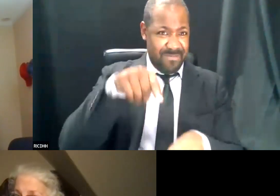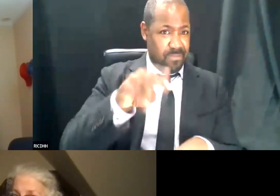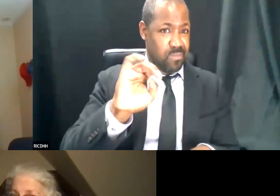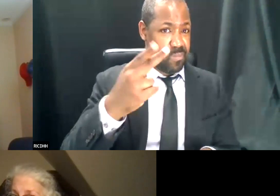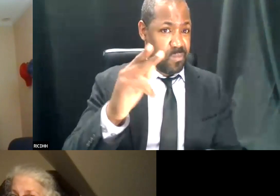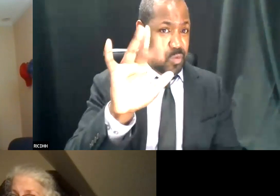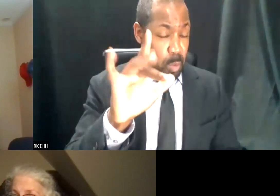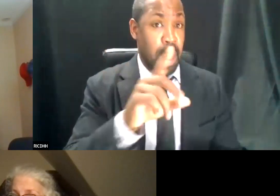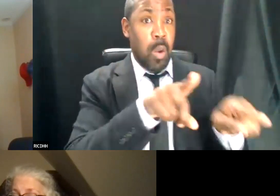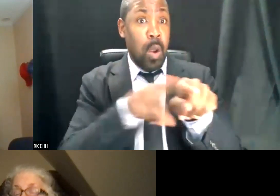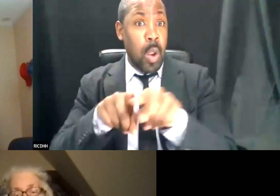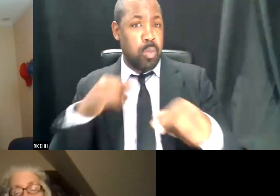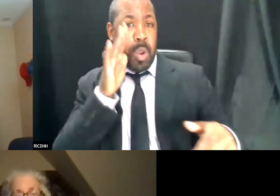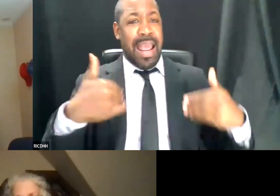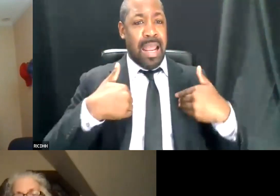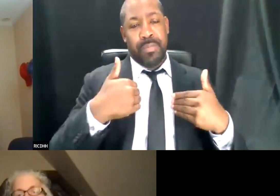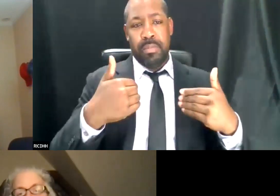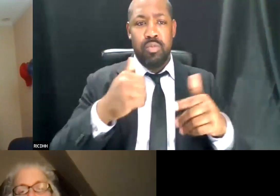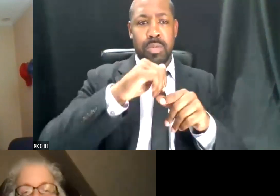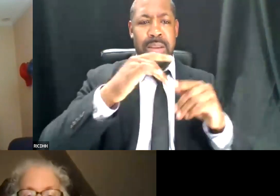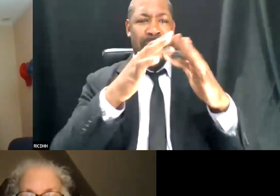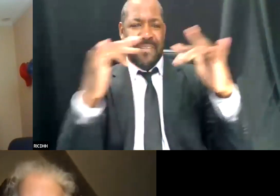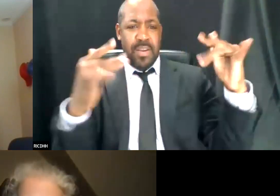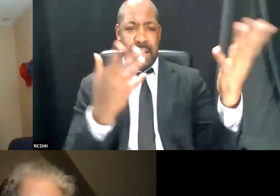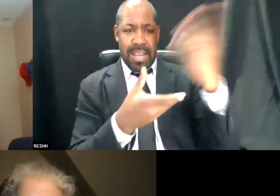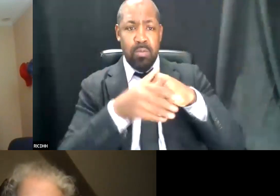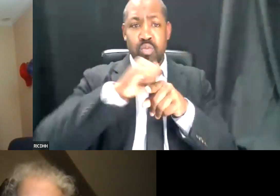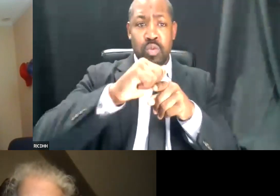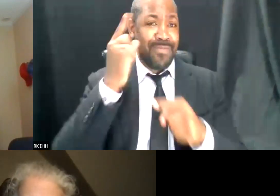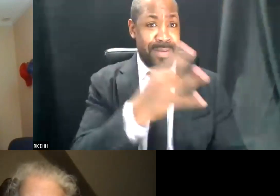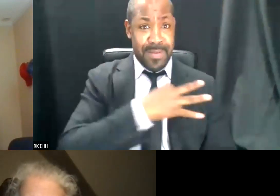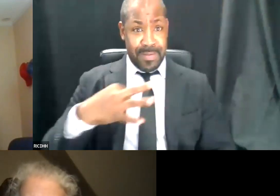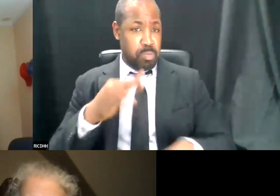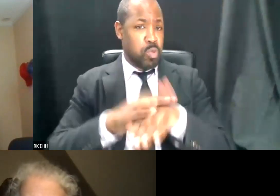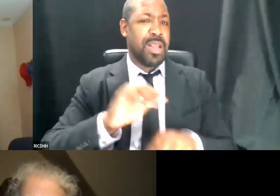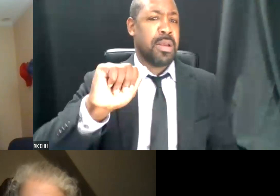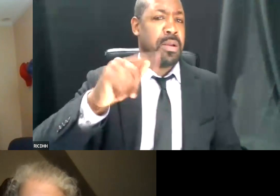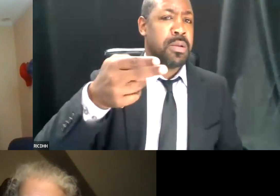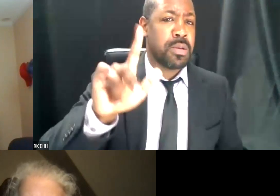2. Well, the one that we've announced on March 25th.